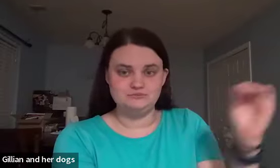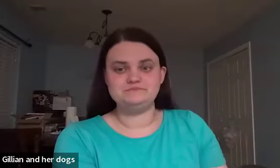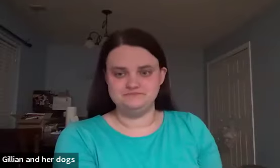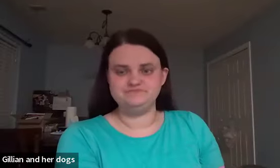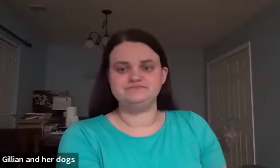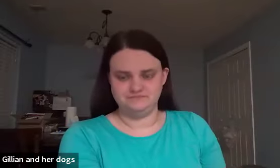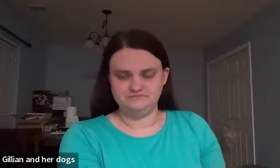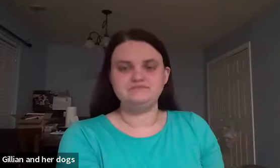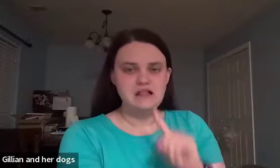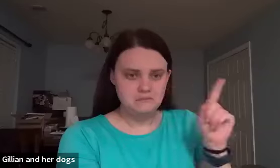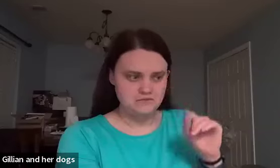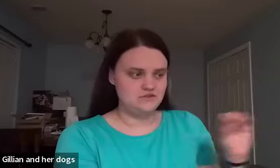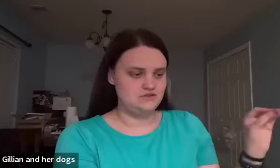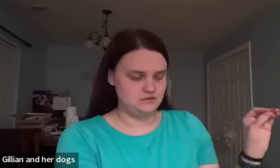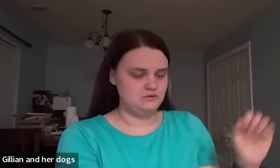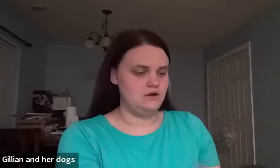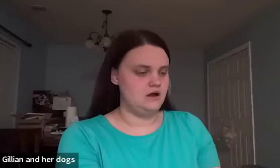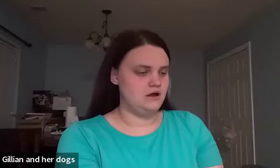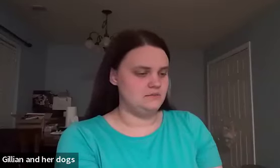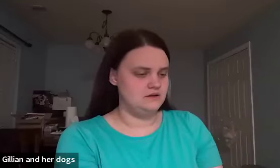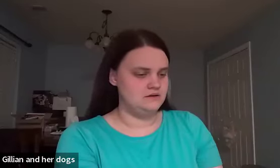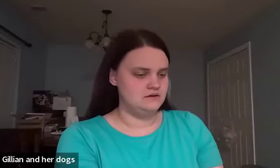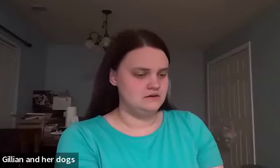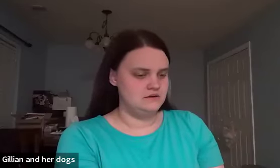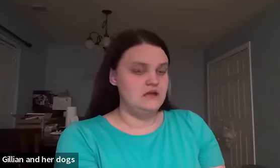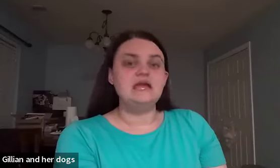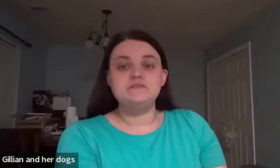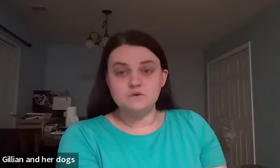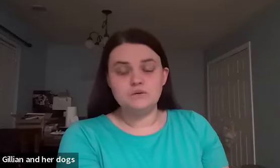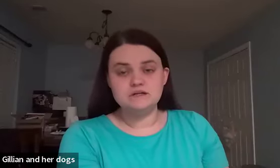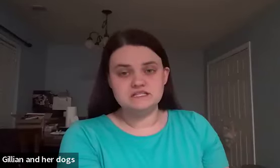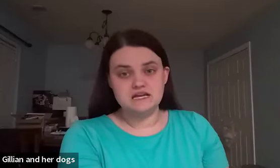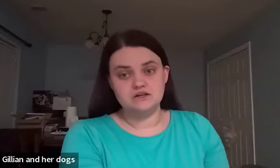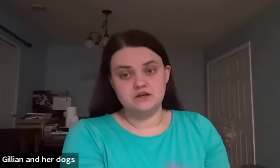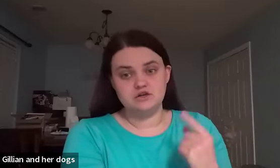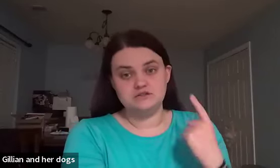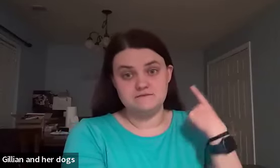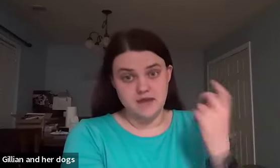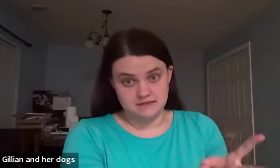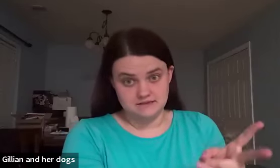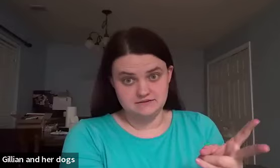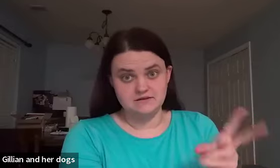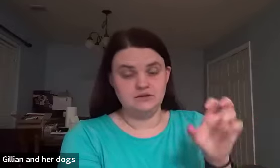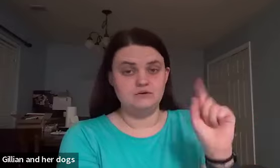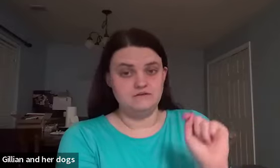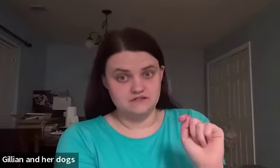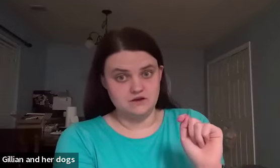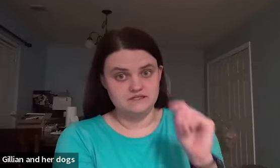zoo. The zoo. If you were going to go to the vet, like you're going to the vet's